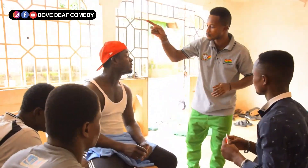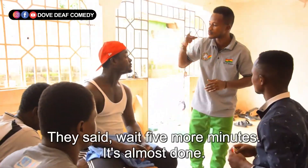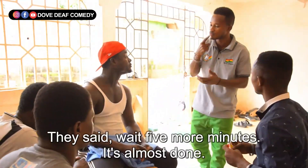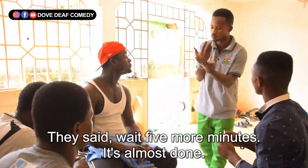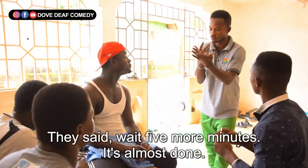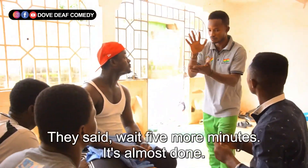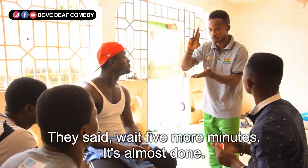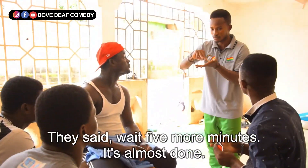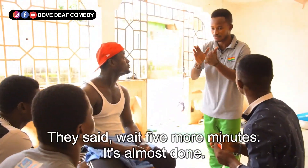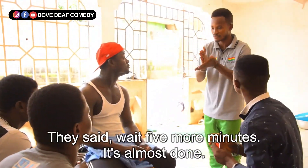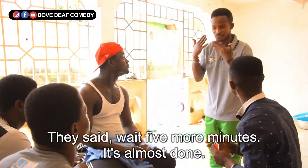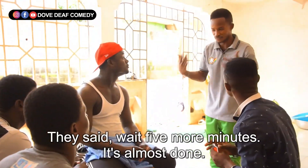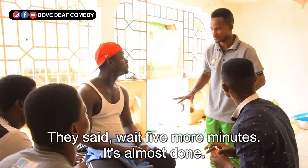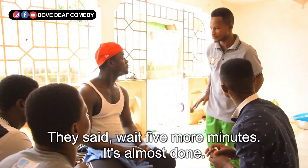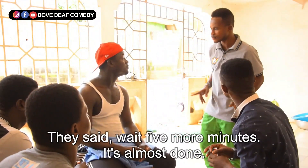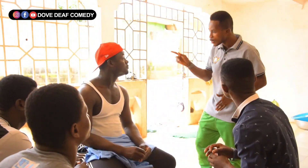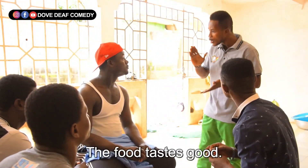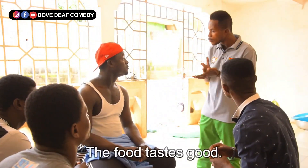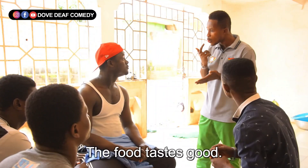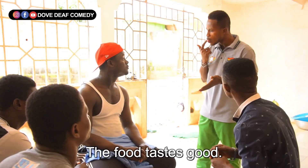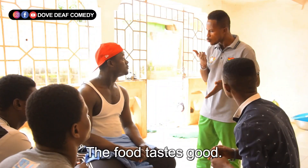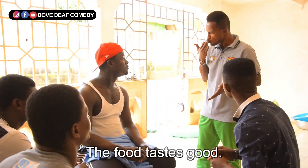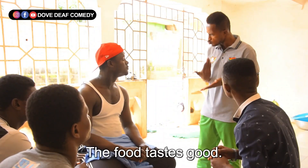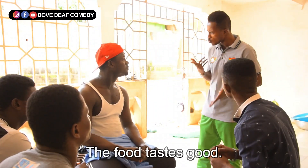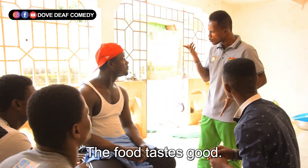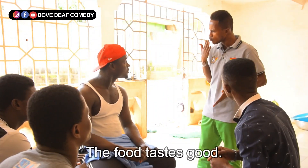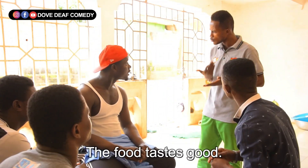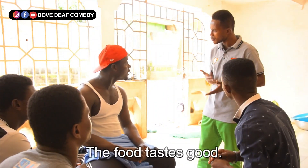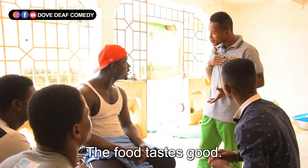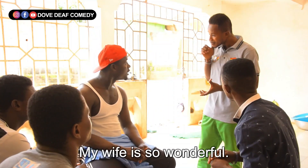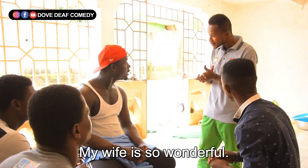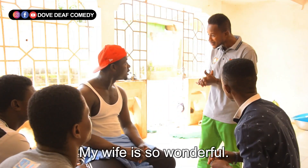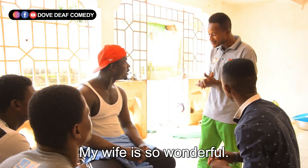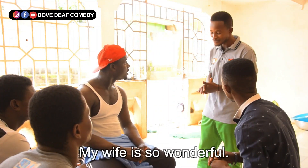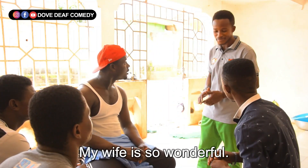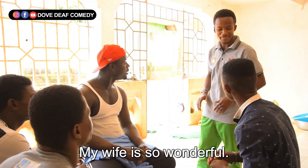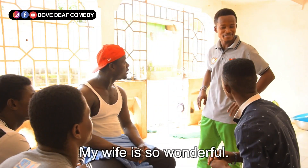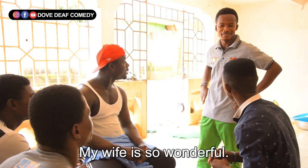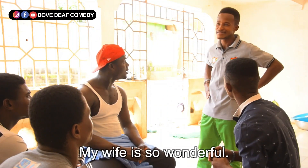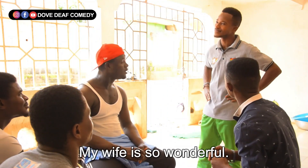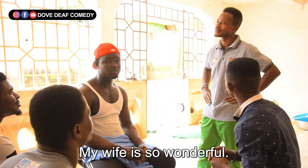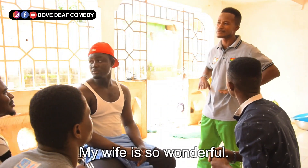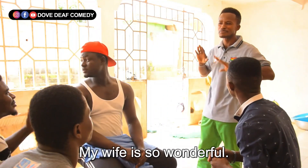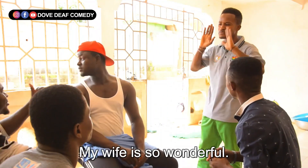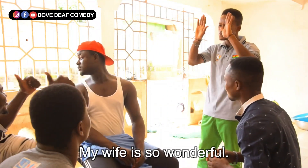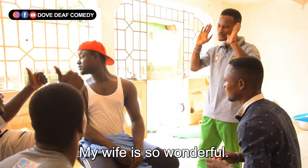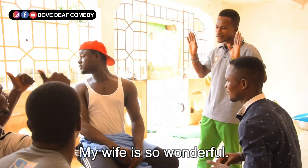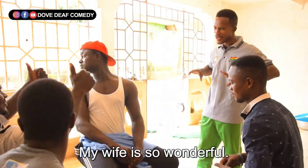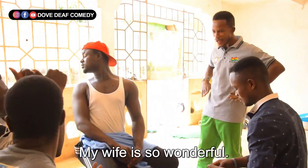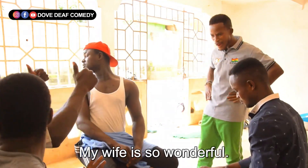They said, wait 5 more minutes. It's almost done. The food tastes good. My wife is so wonderful.